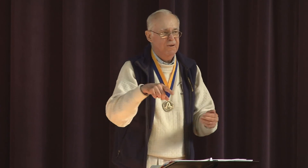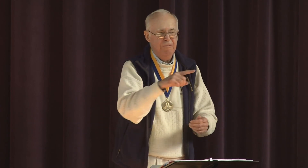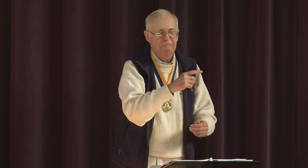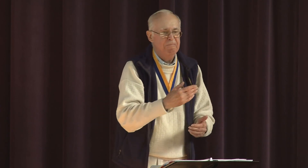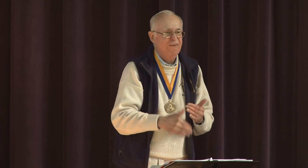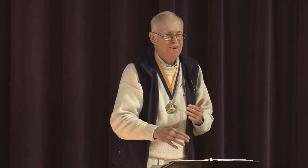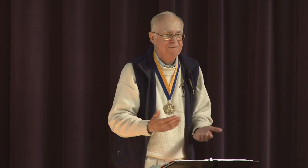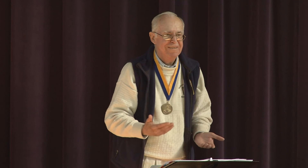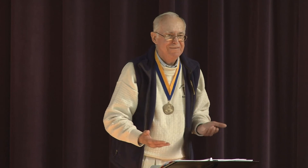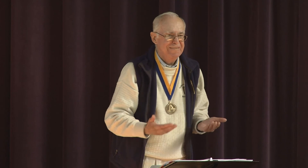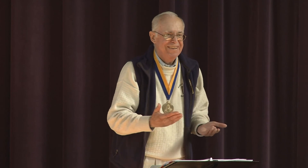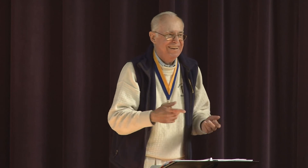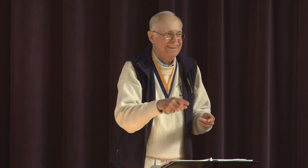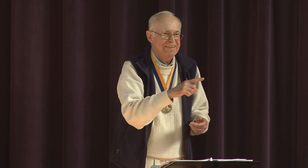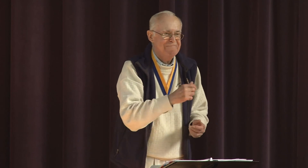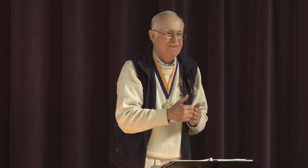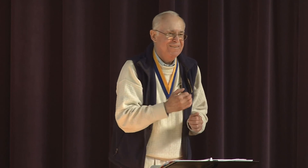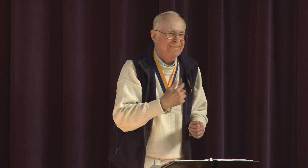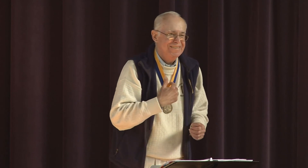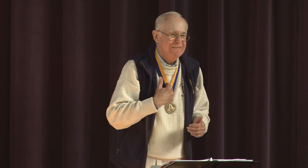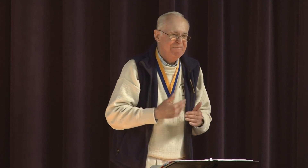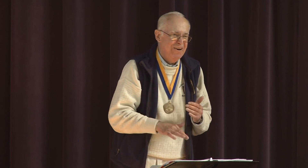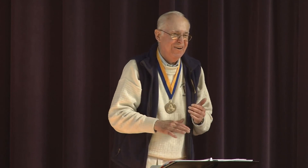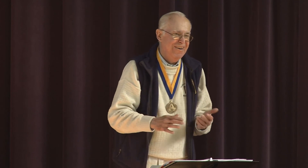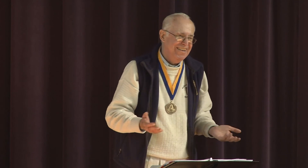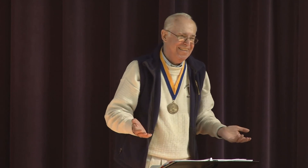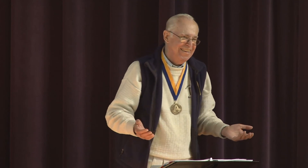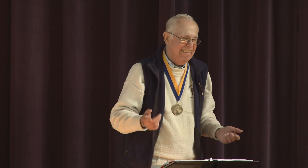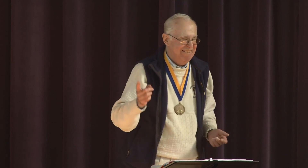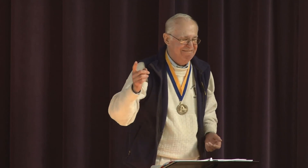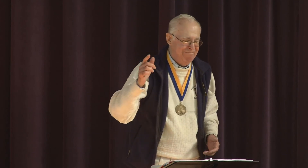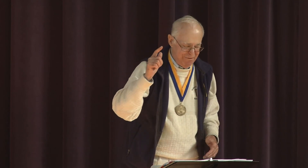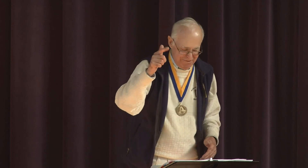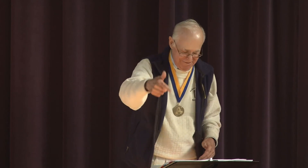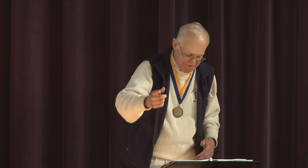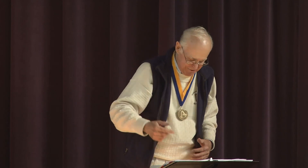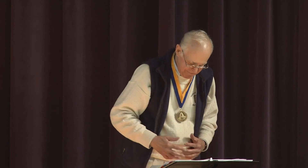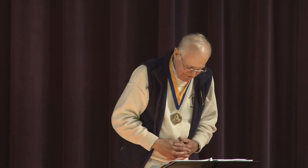begin working before many of you were probably even born, before most of us were born at least.